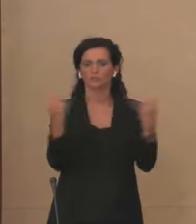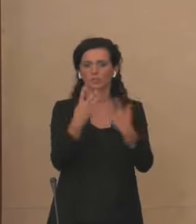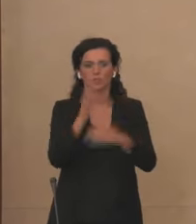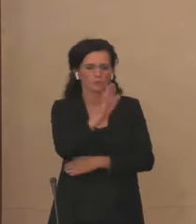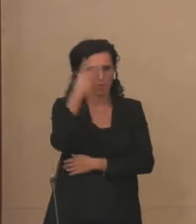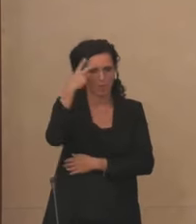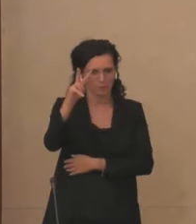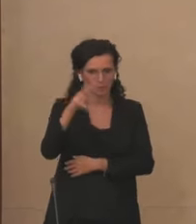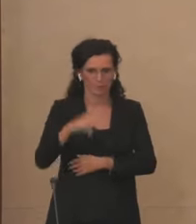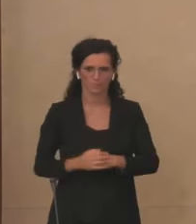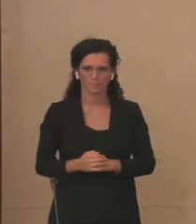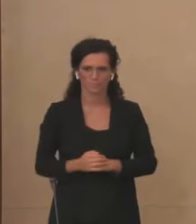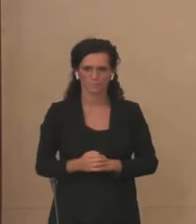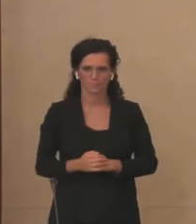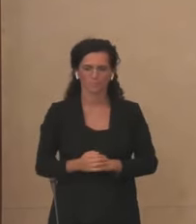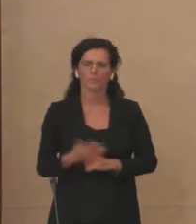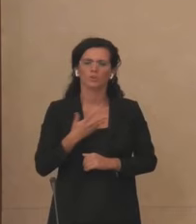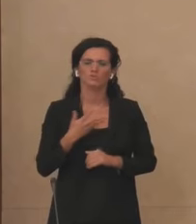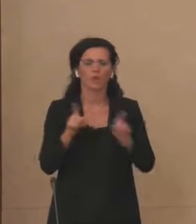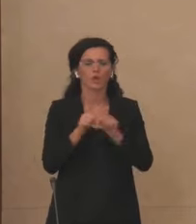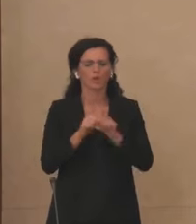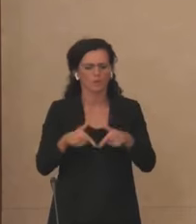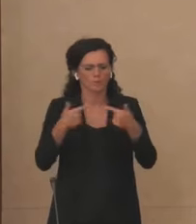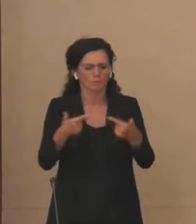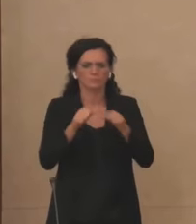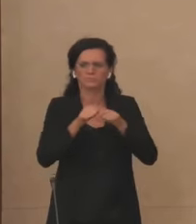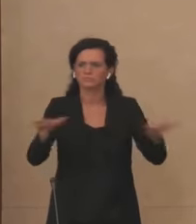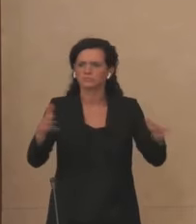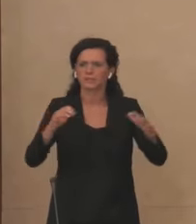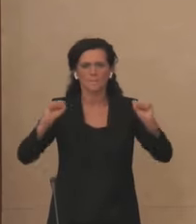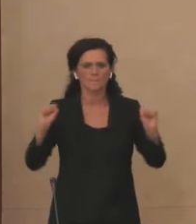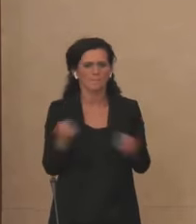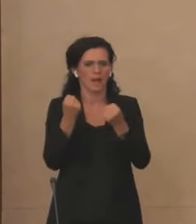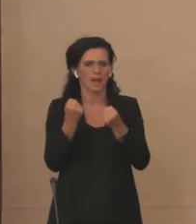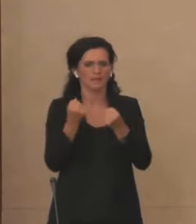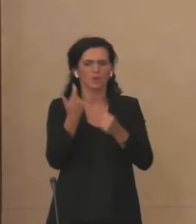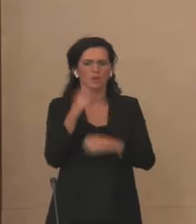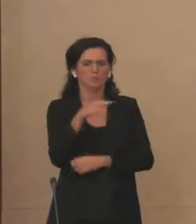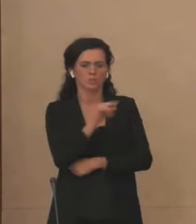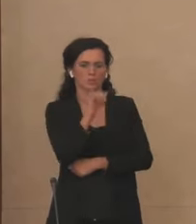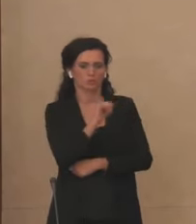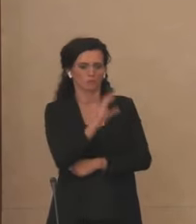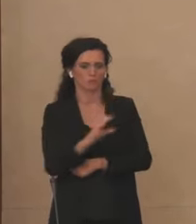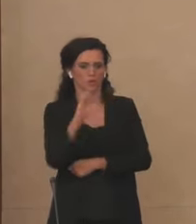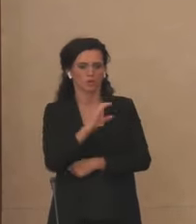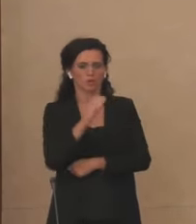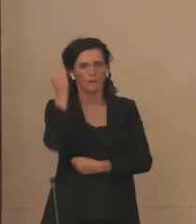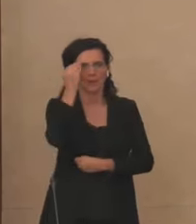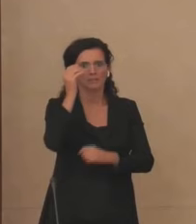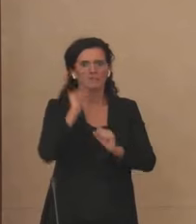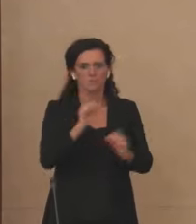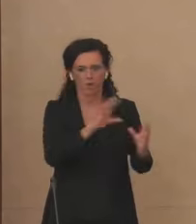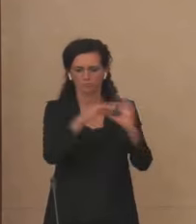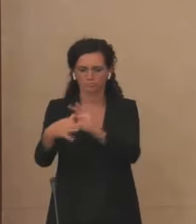alleged adverse cardiac effects. I gave him an hydroxychloroquine prescription,